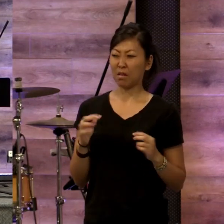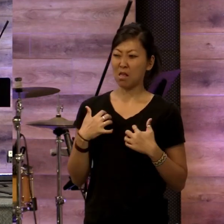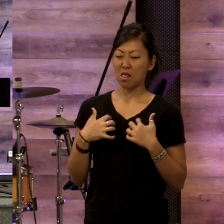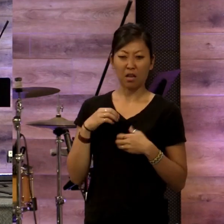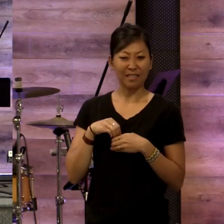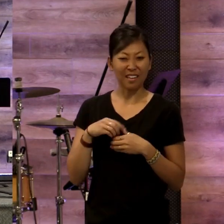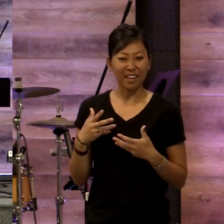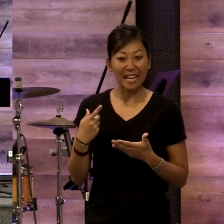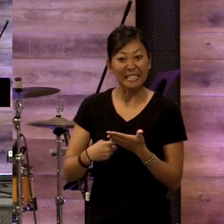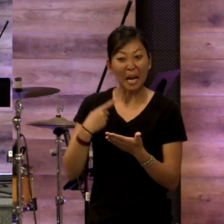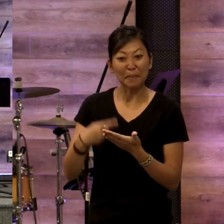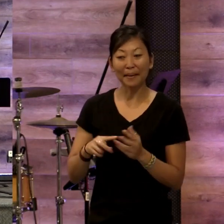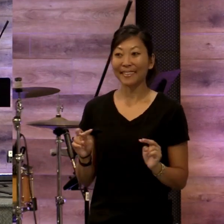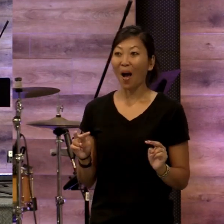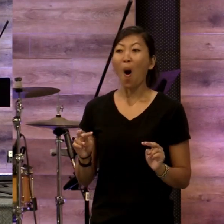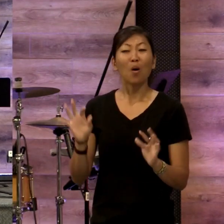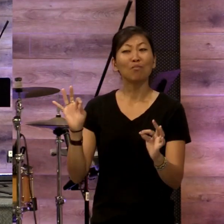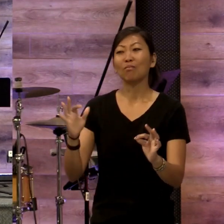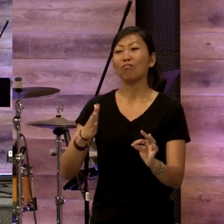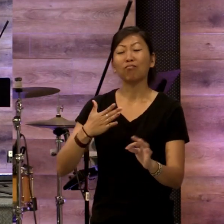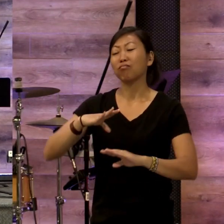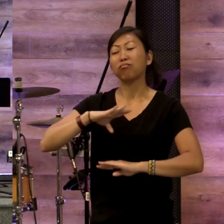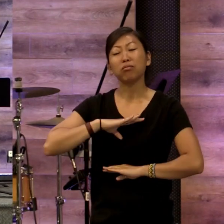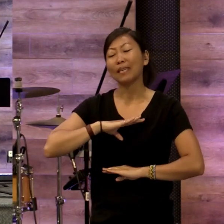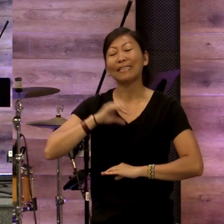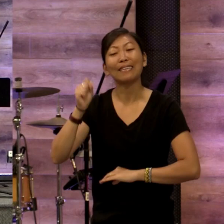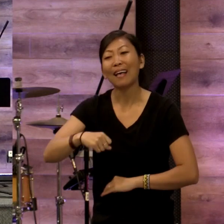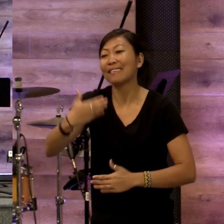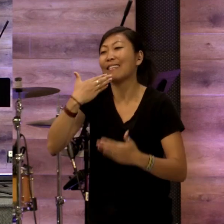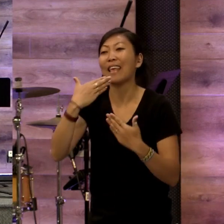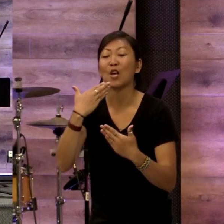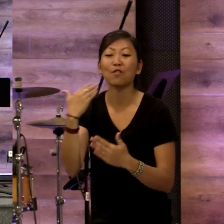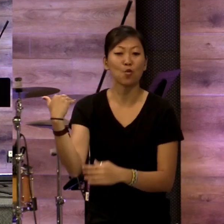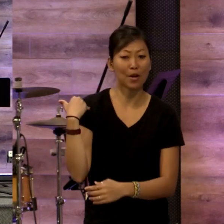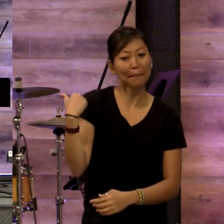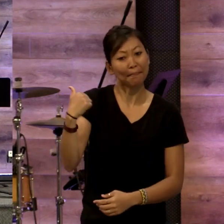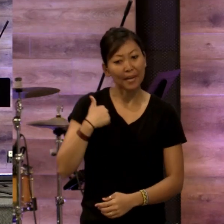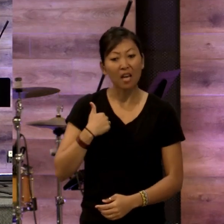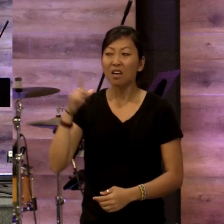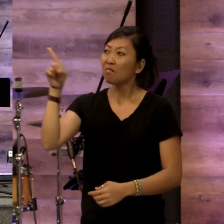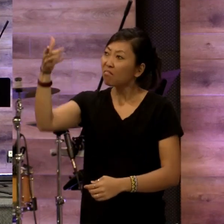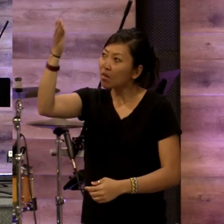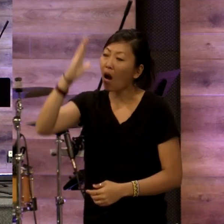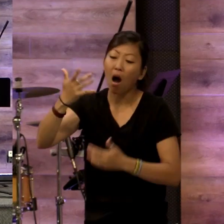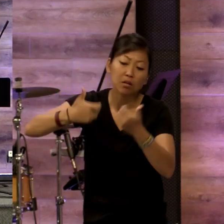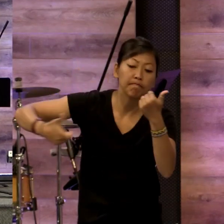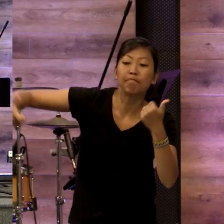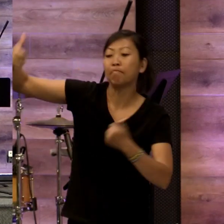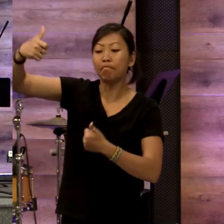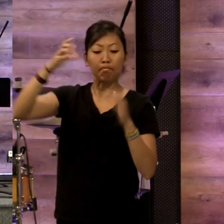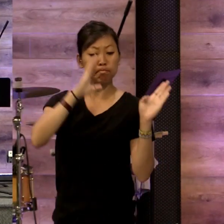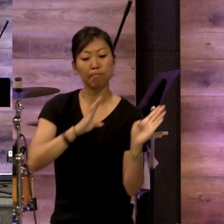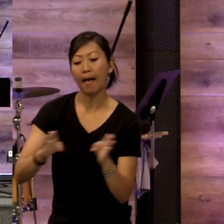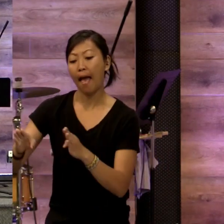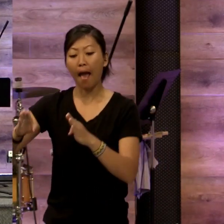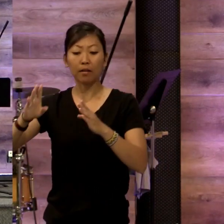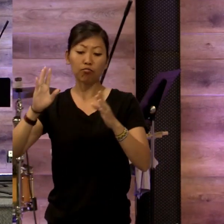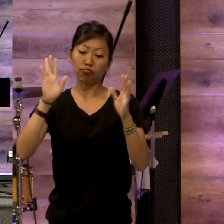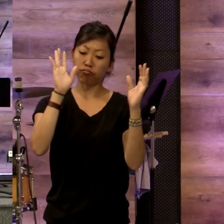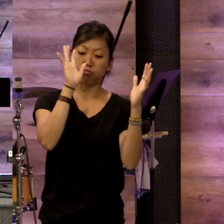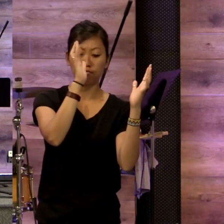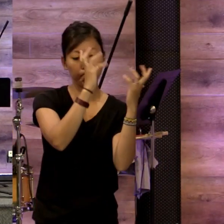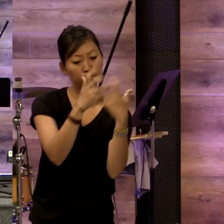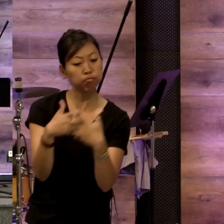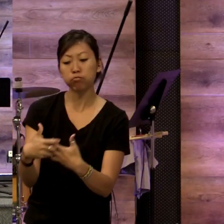Sometimes it is exactly what you need to hear, and you are reminded of the providence of God who orders things and puts